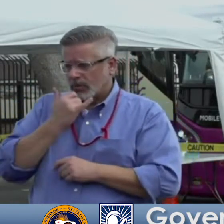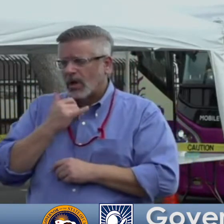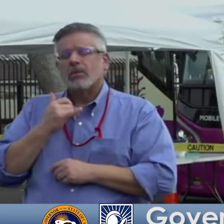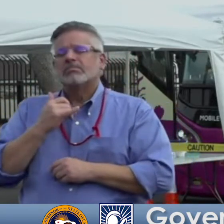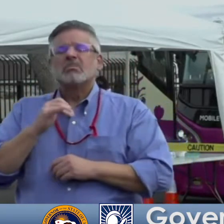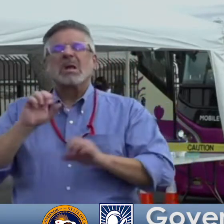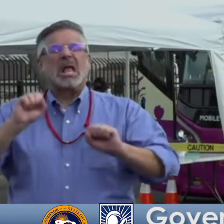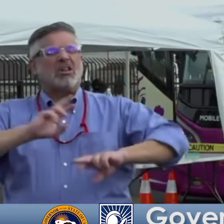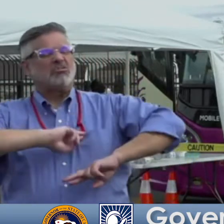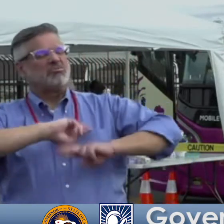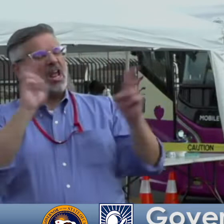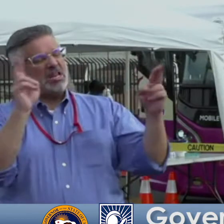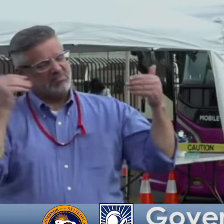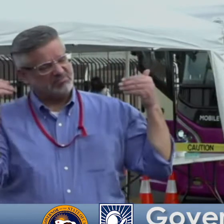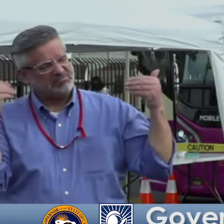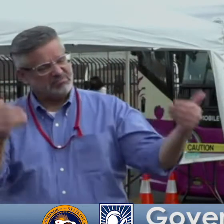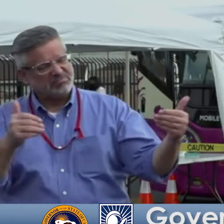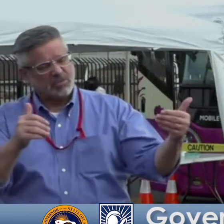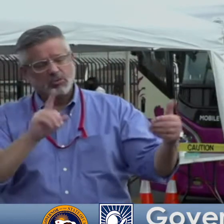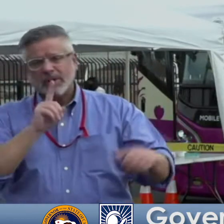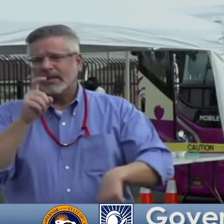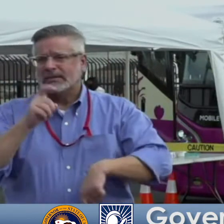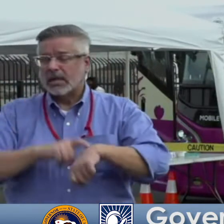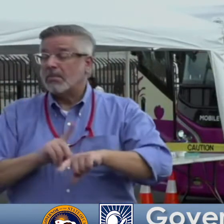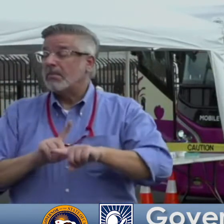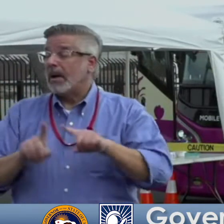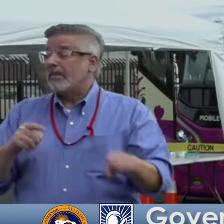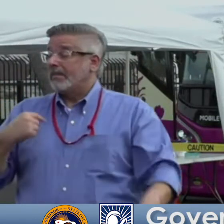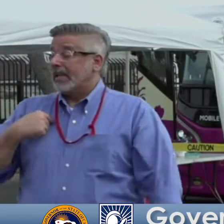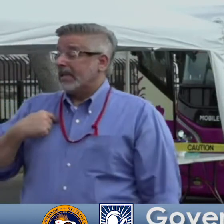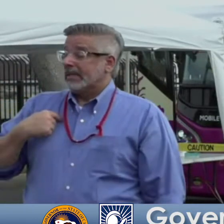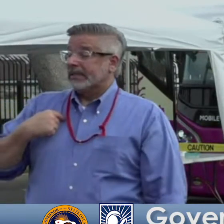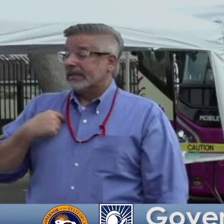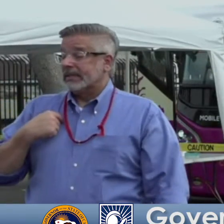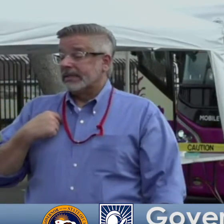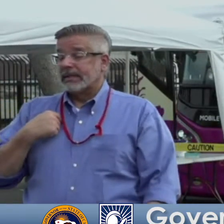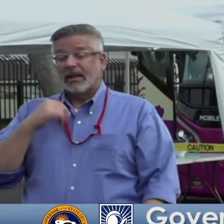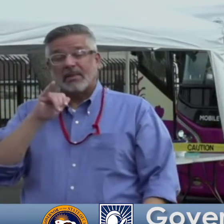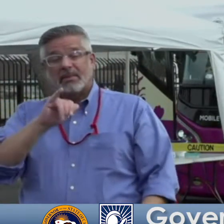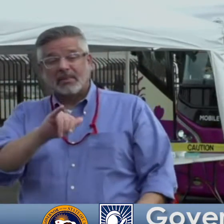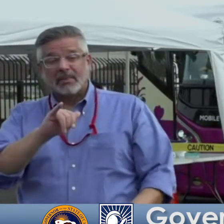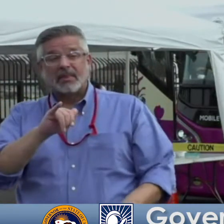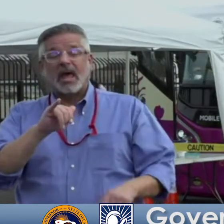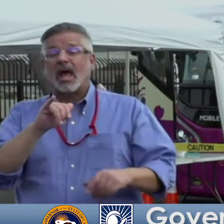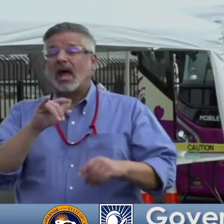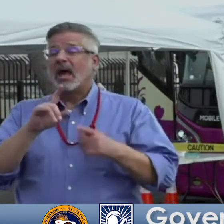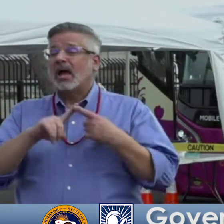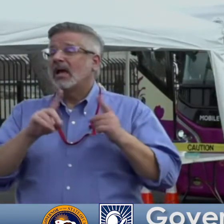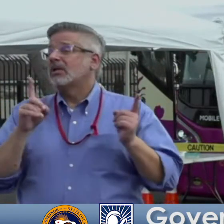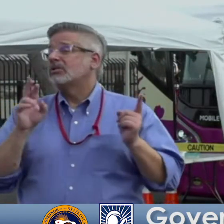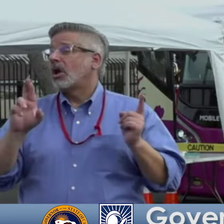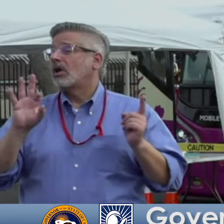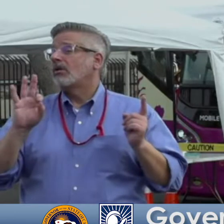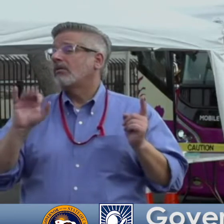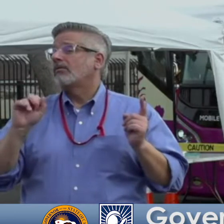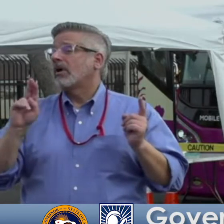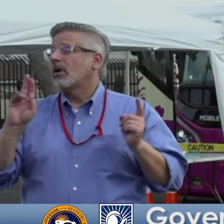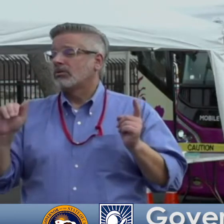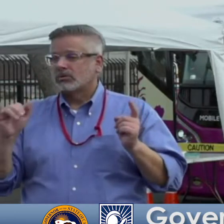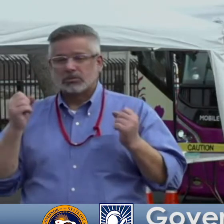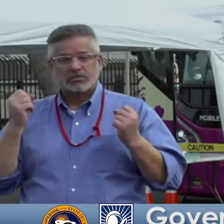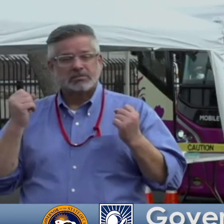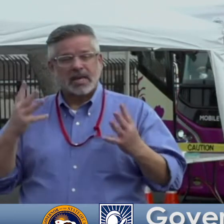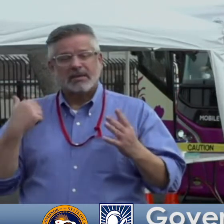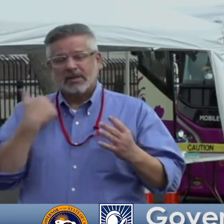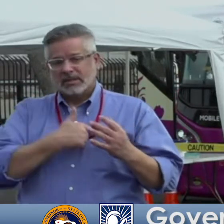to a new consciousness around infectious diseases. But my sense is, on the basis of the ubiquity and the fact that Dr. Fauci and others have suggested so many